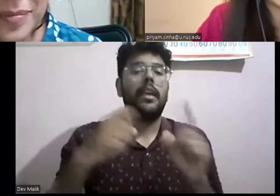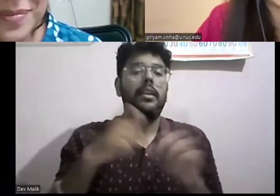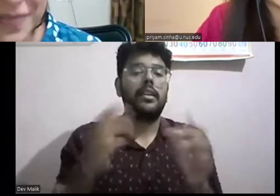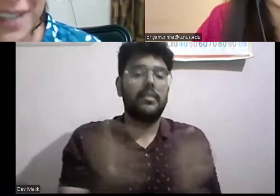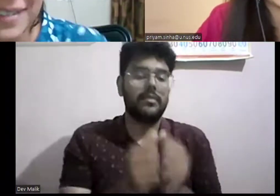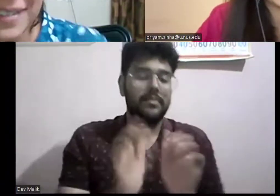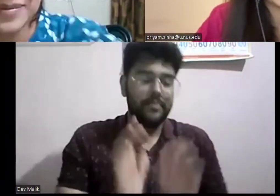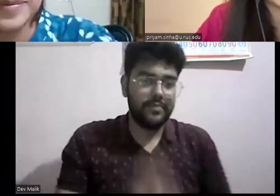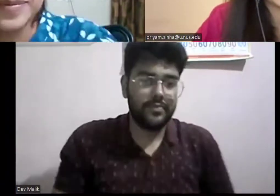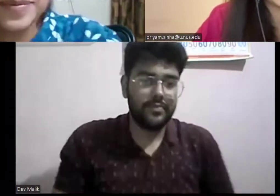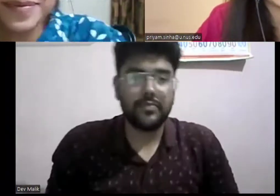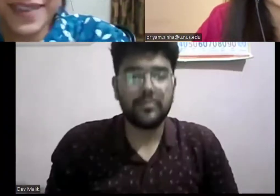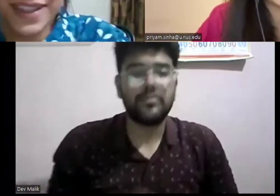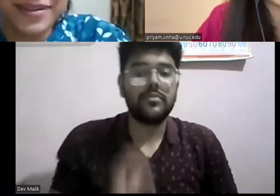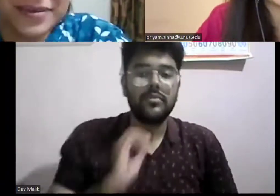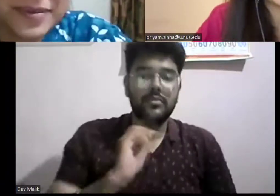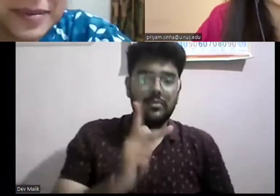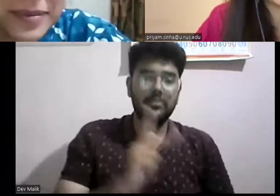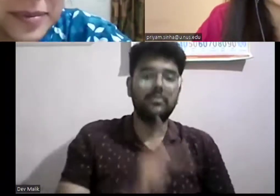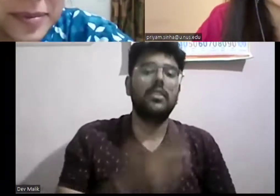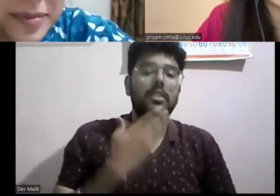Right, right. Thank you so much.